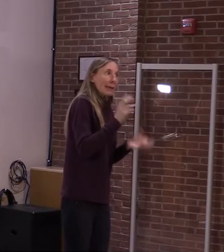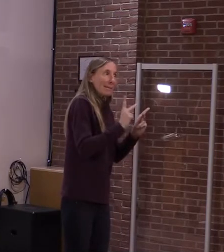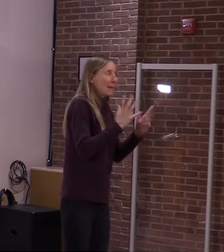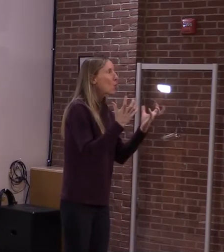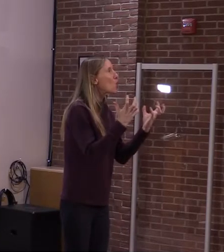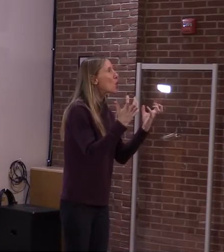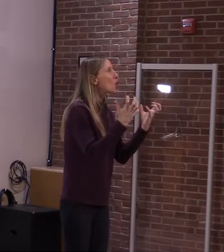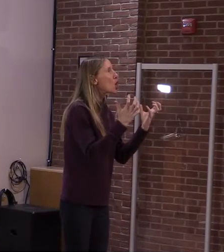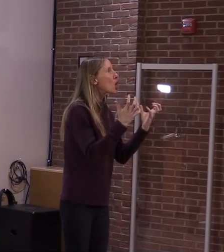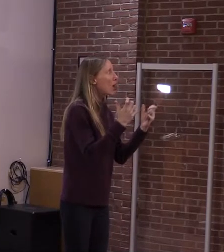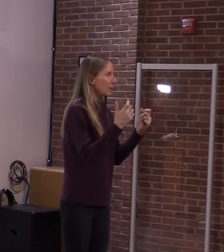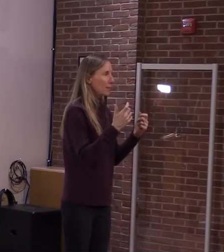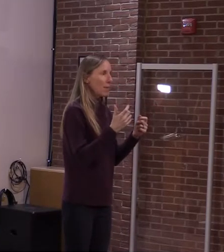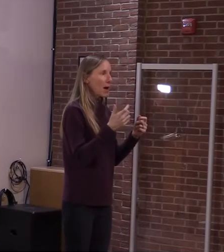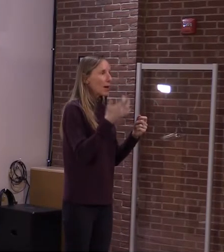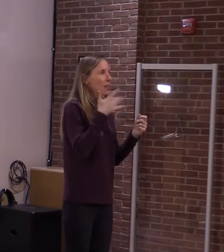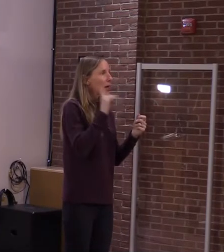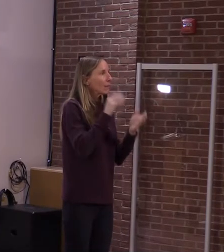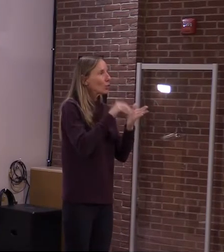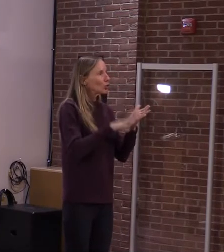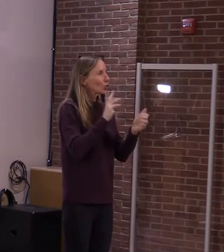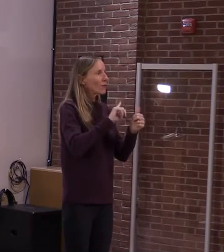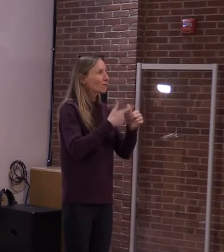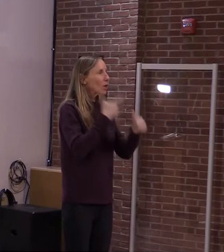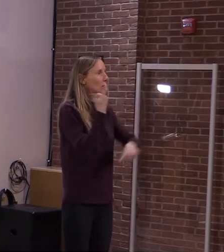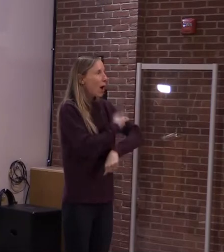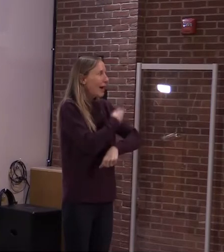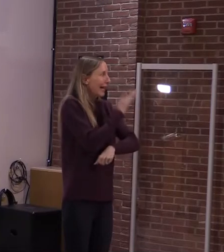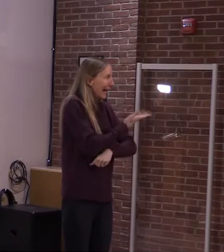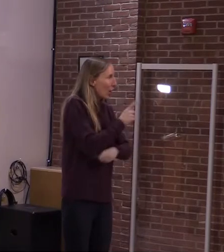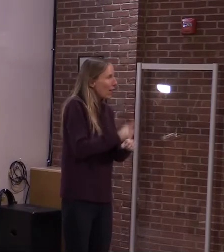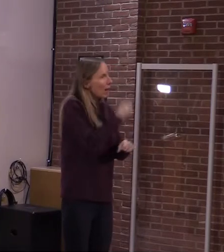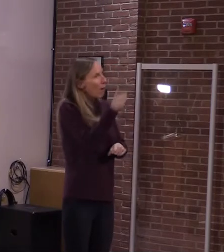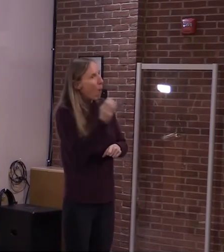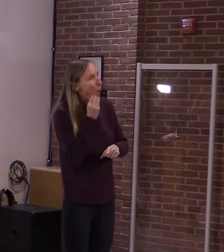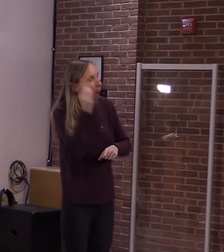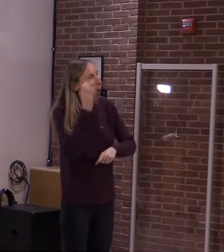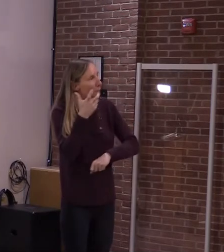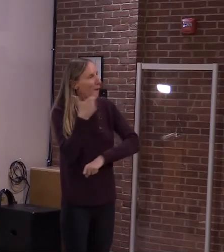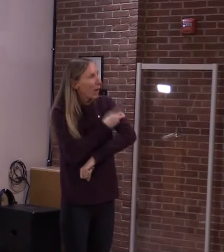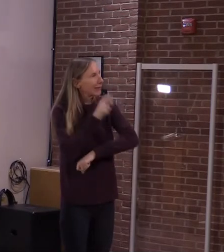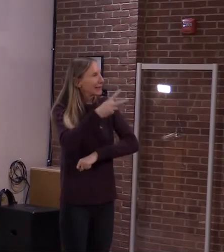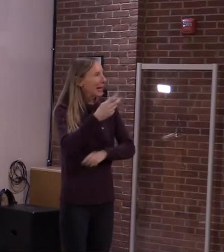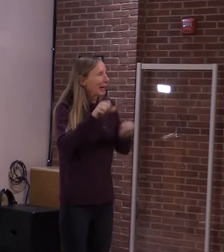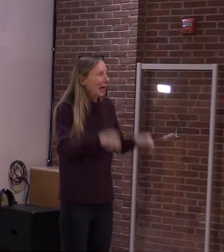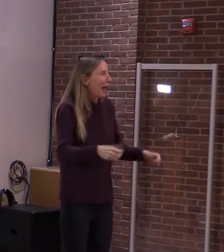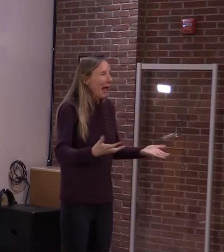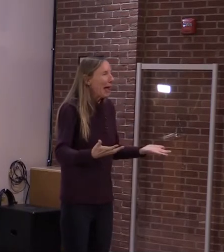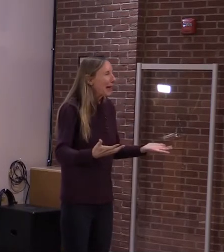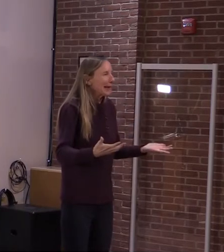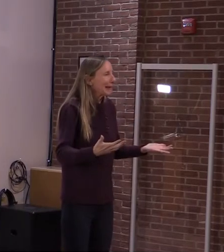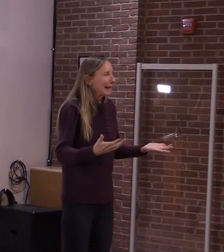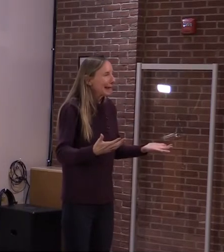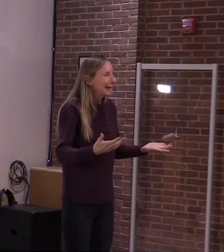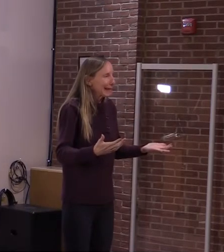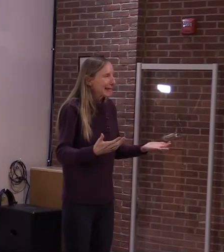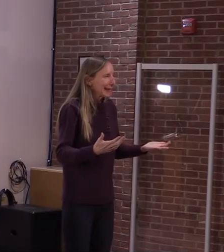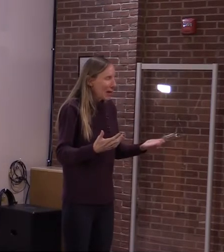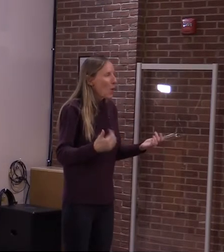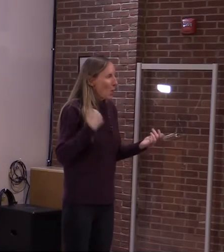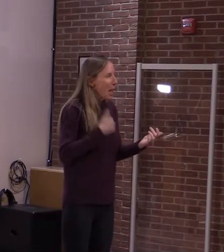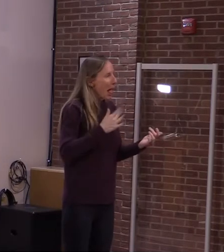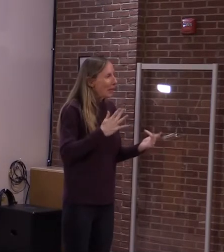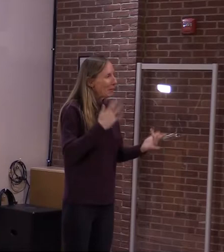have such a high demand for the vaccine. But on the other side of that, we just don't have enough supply so that we can get it